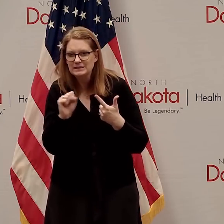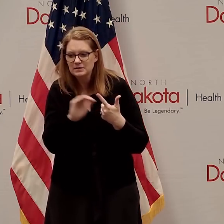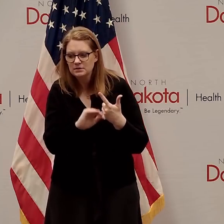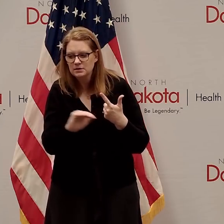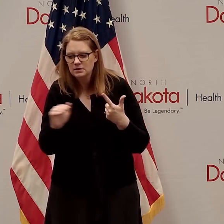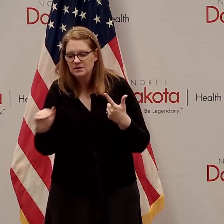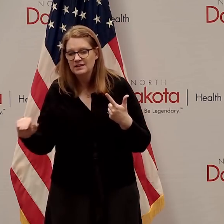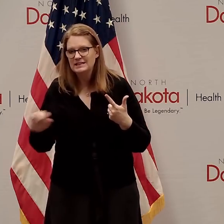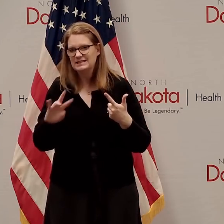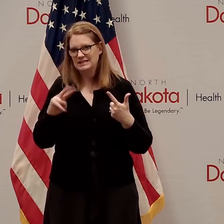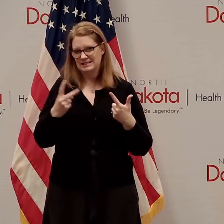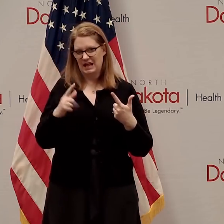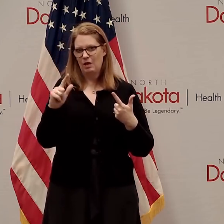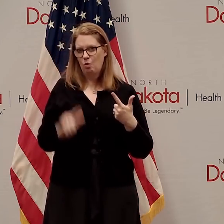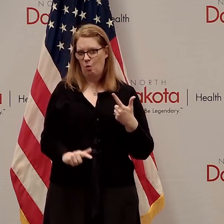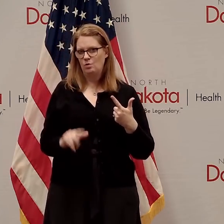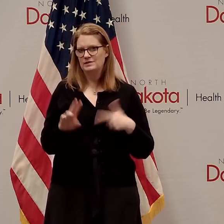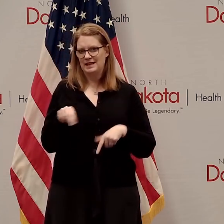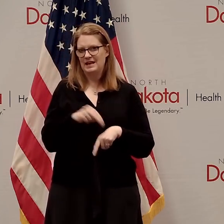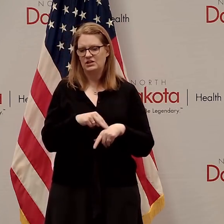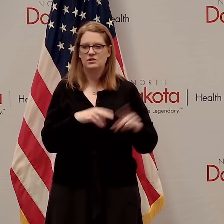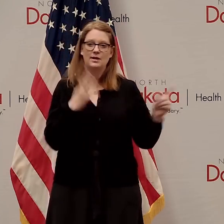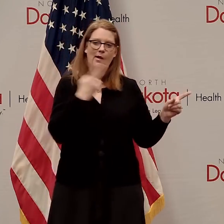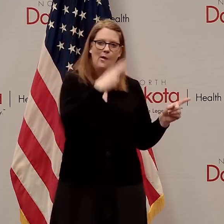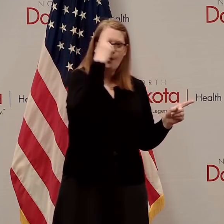second lowest in the nation behind Hawaii still.